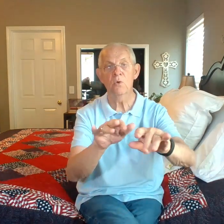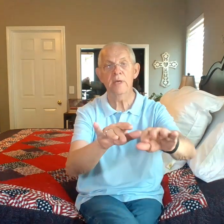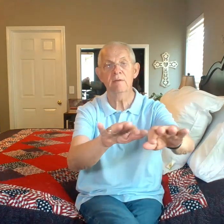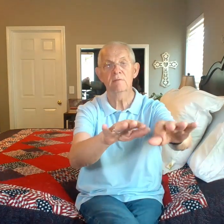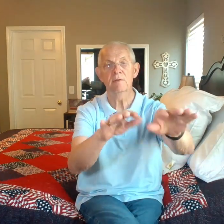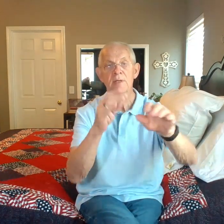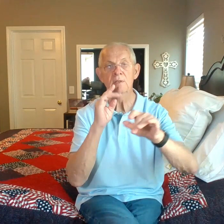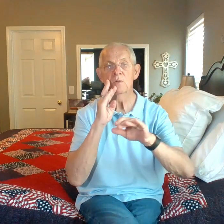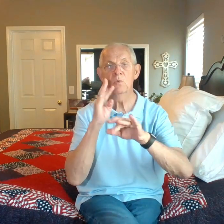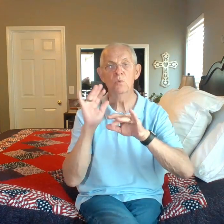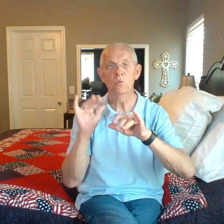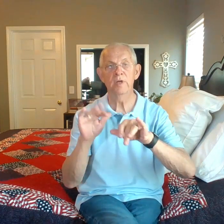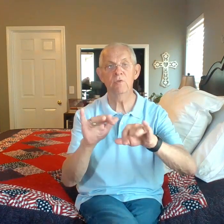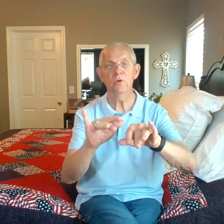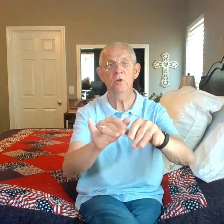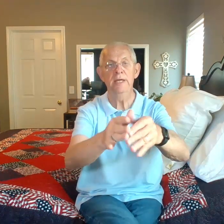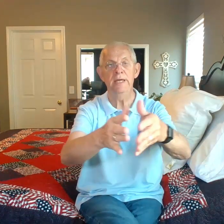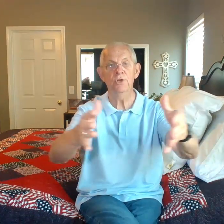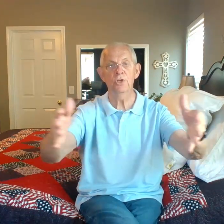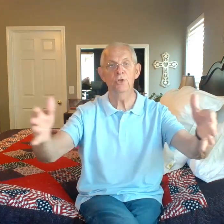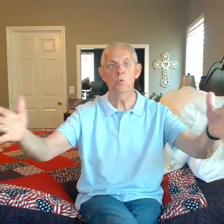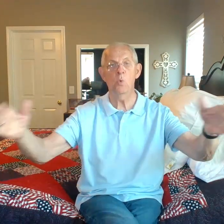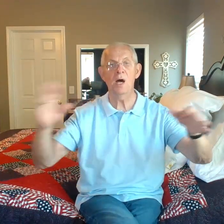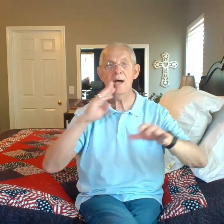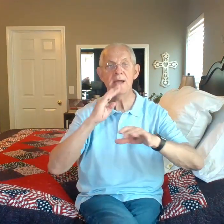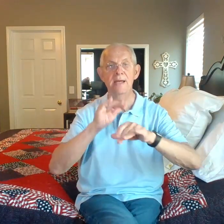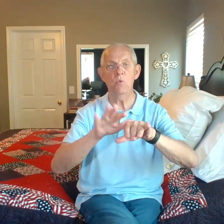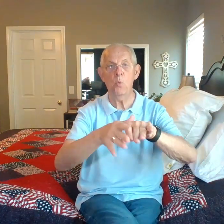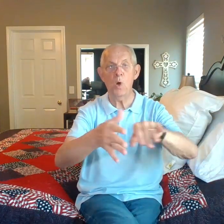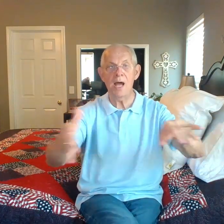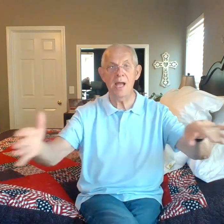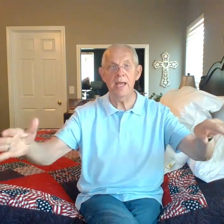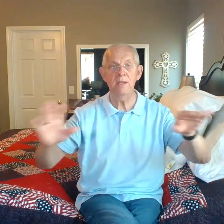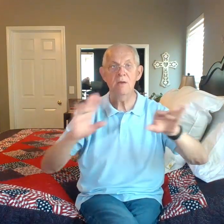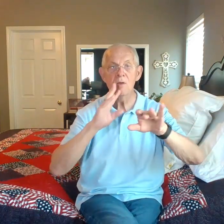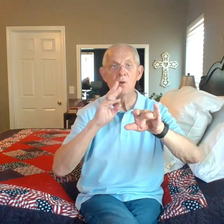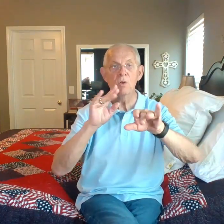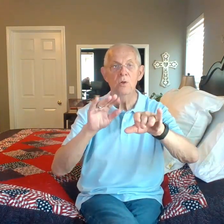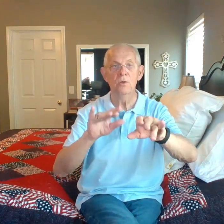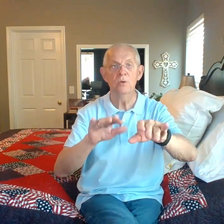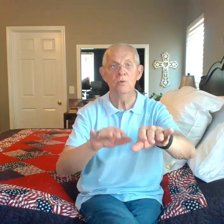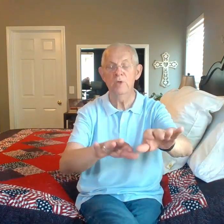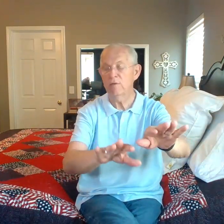going, river. You could do wide, wide river.